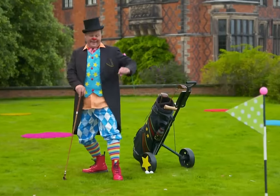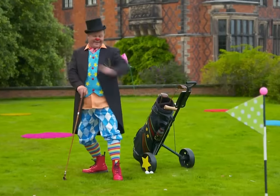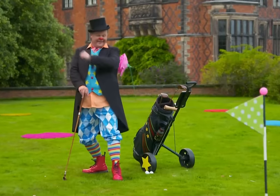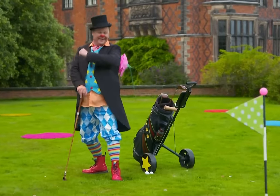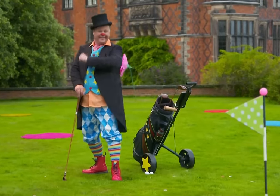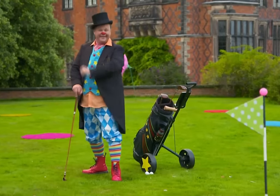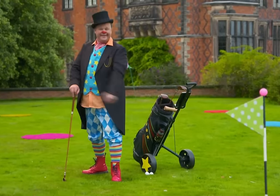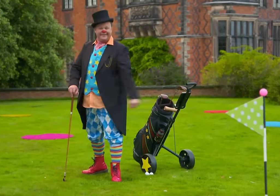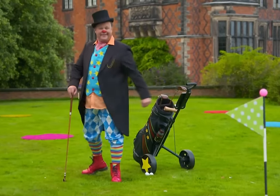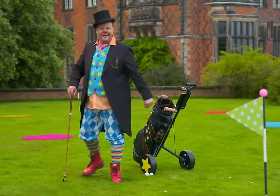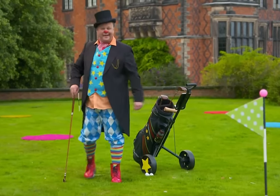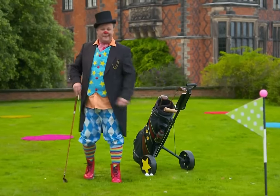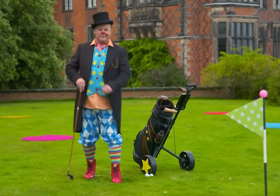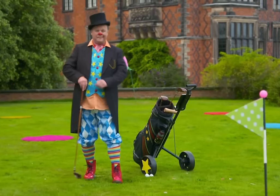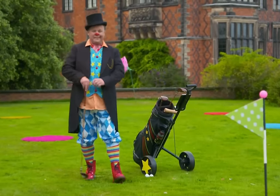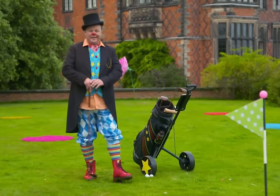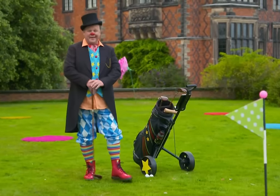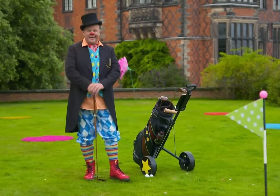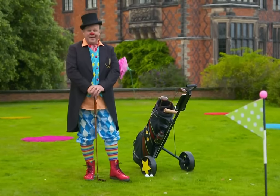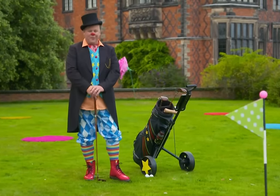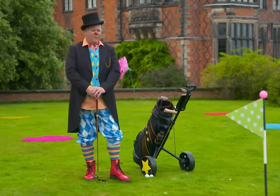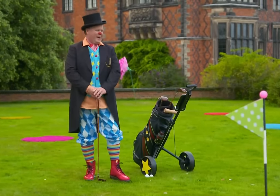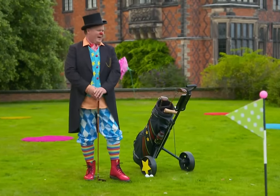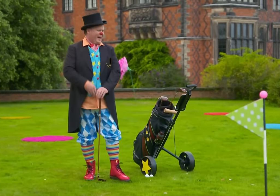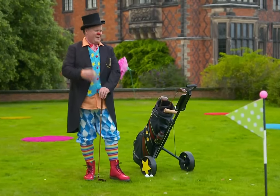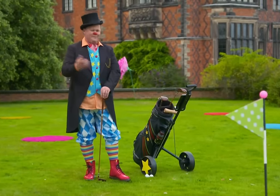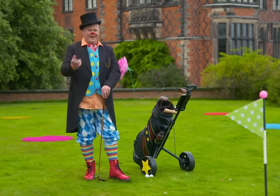You're very good at this, Lord Tumble. Well, I mean,